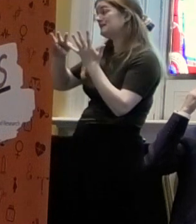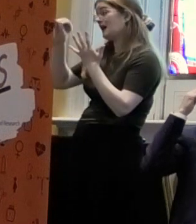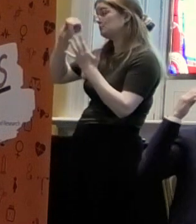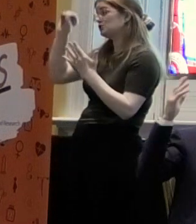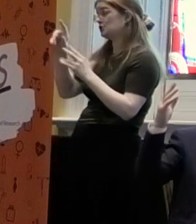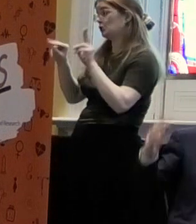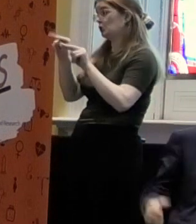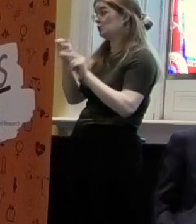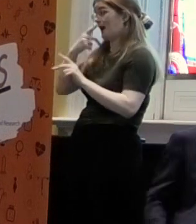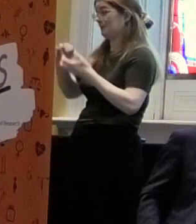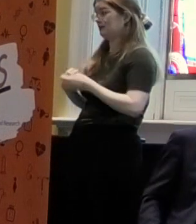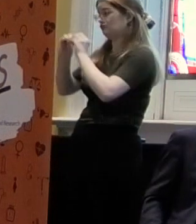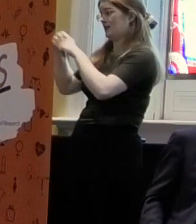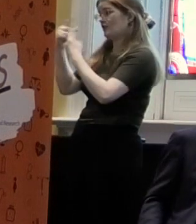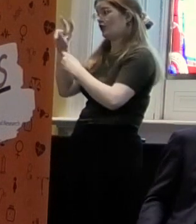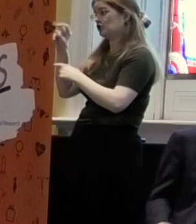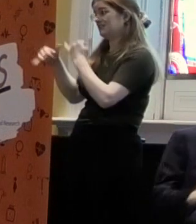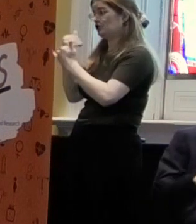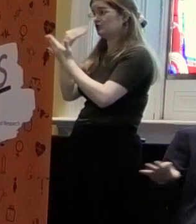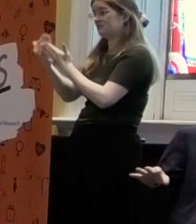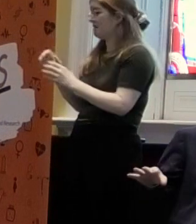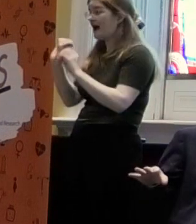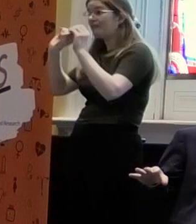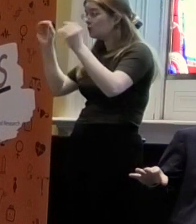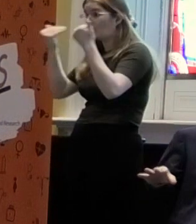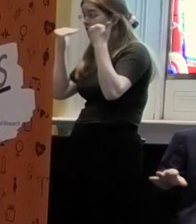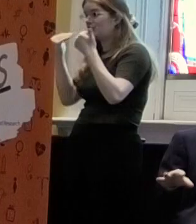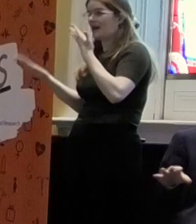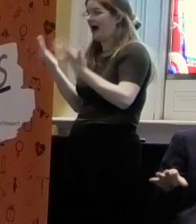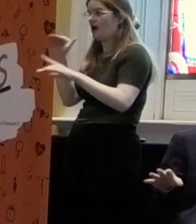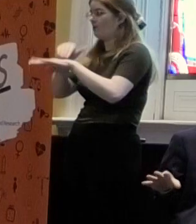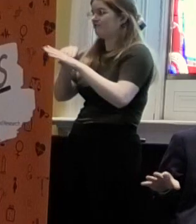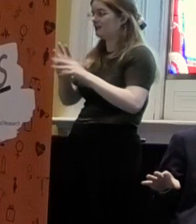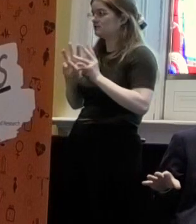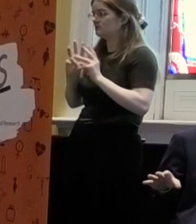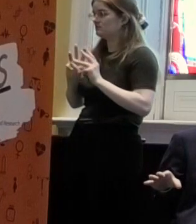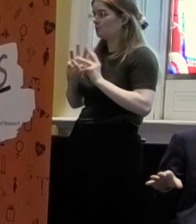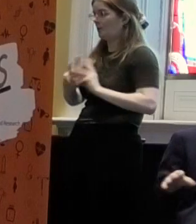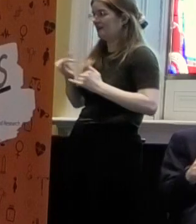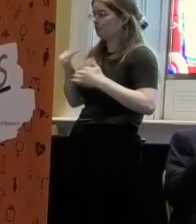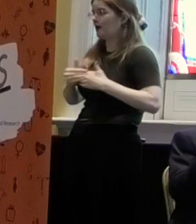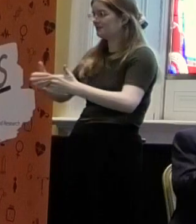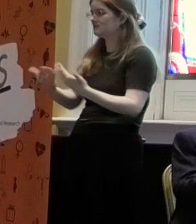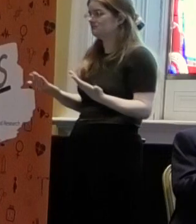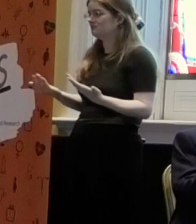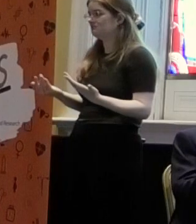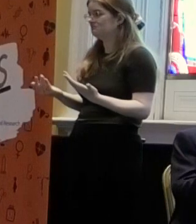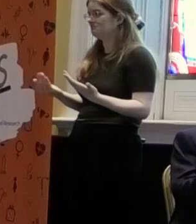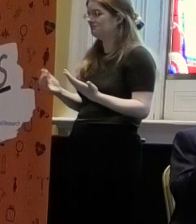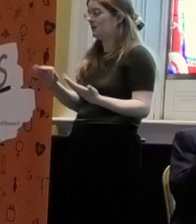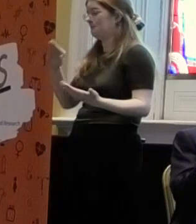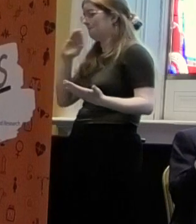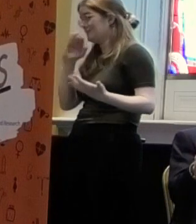drugs in the last 20, 30 years approved by the FDA have no data on safety in pregnancy, which of course means